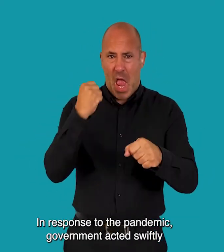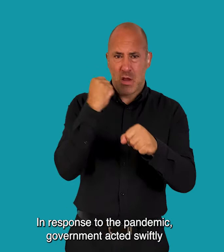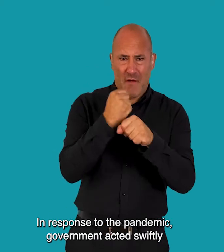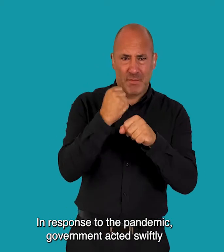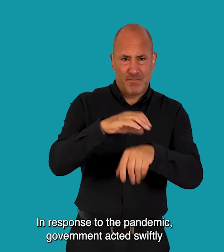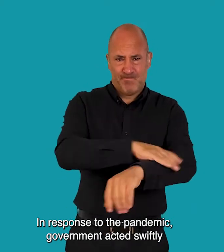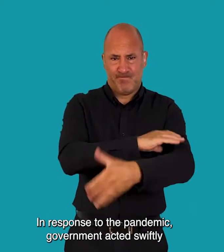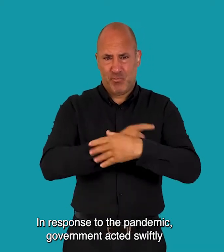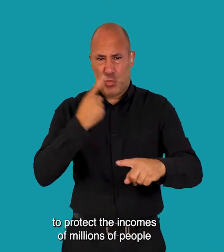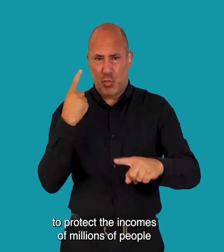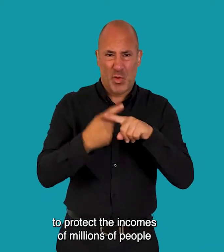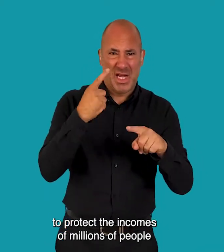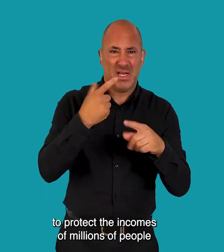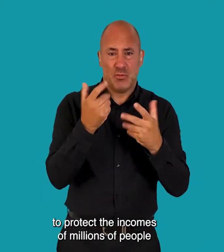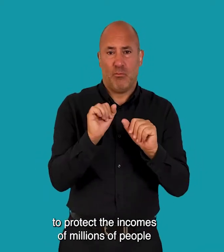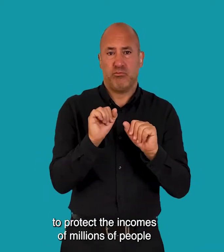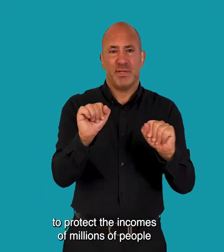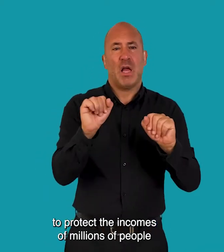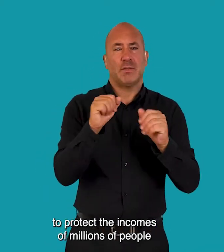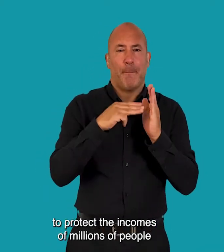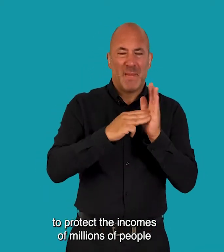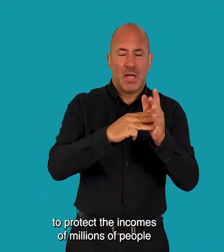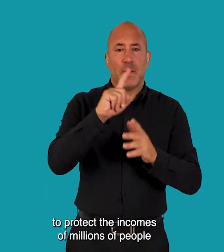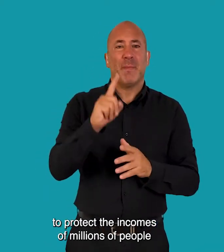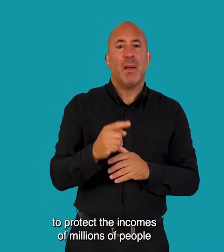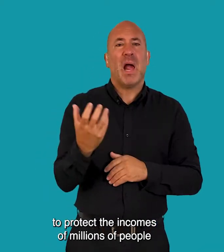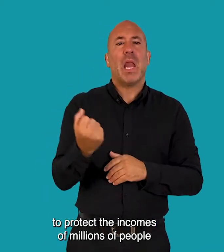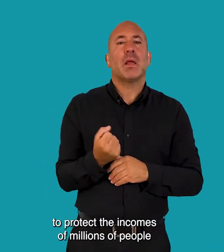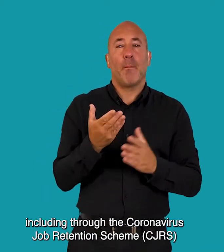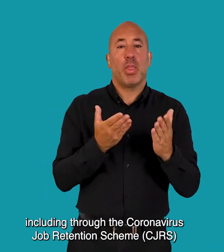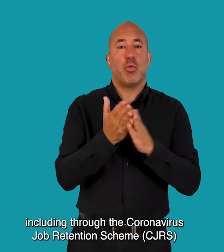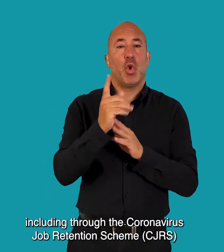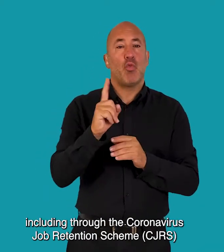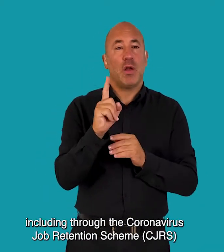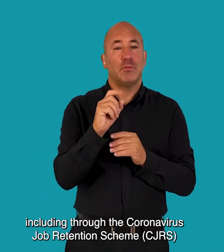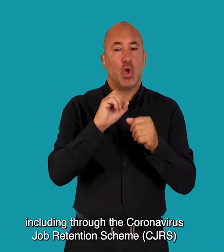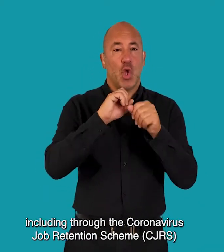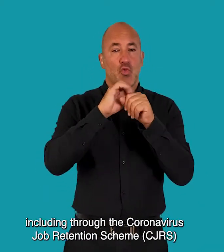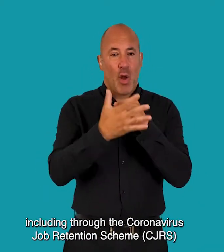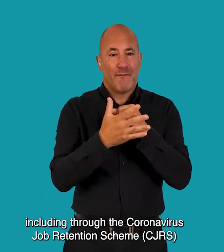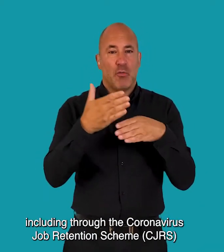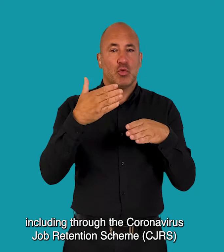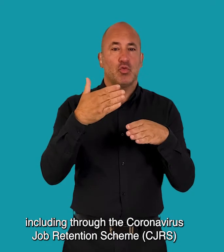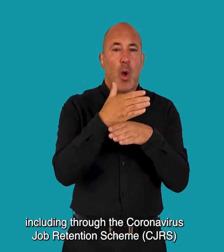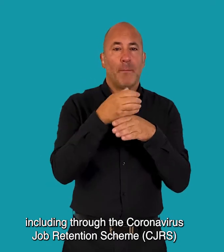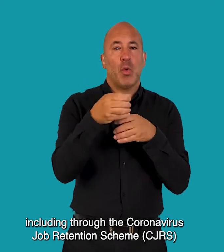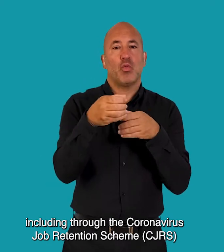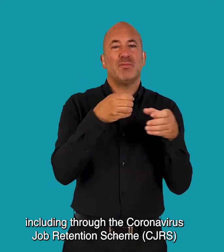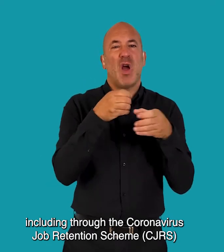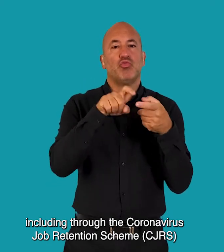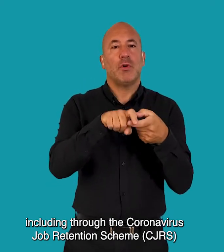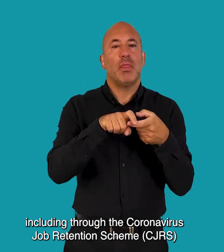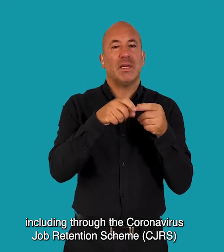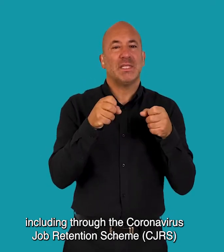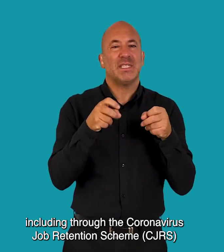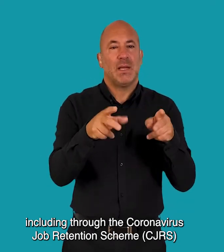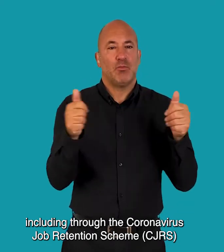acted swiftly to protect the incomes of millions of people, including through the Coronavirus Job Retention Scheme,